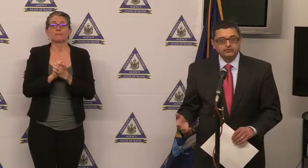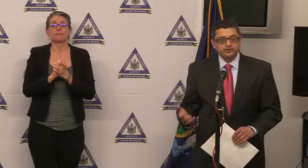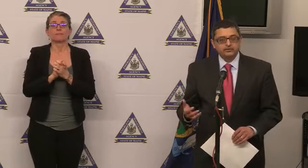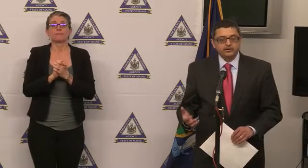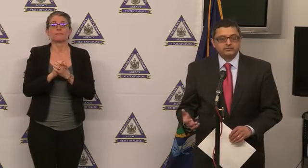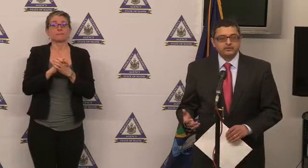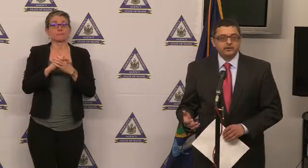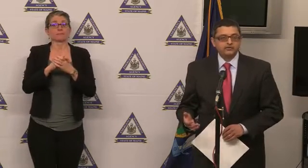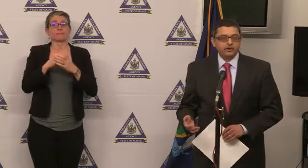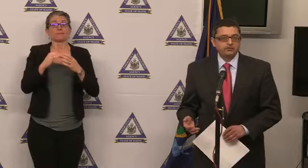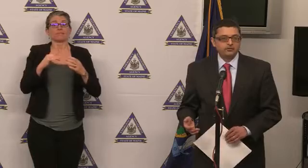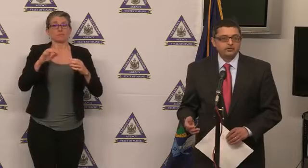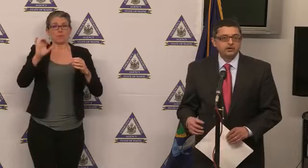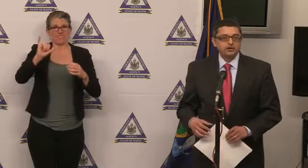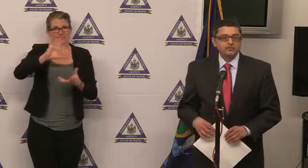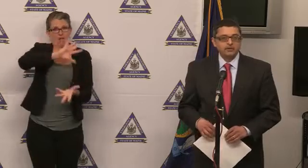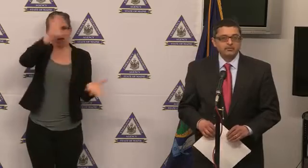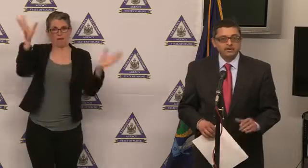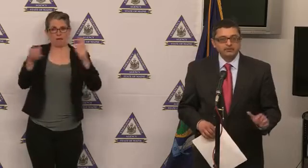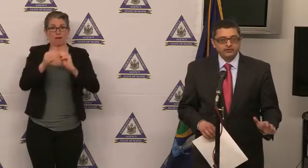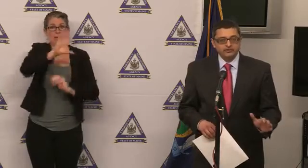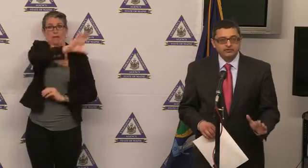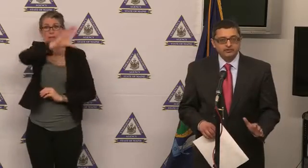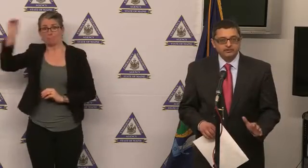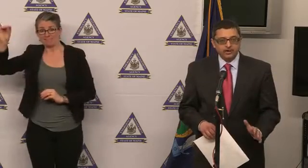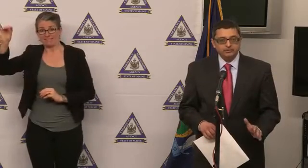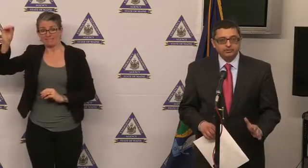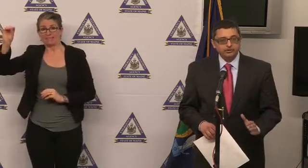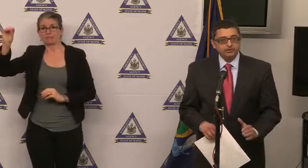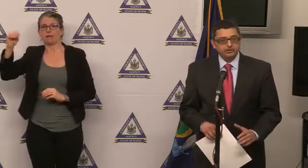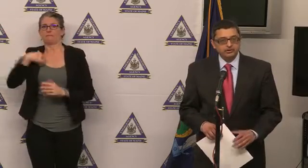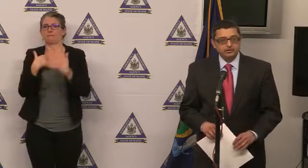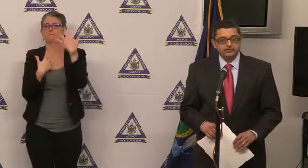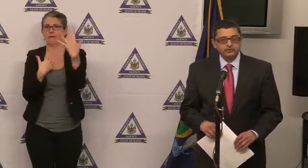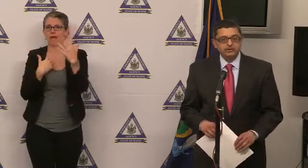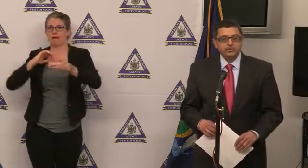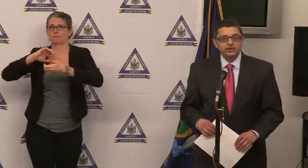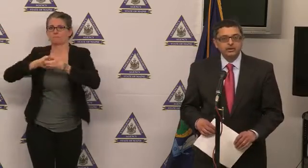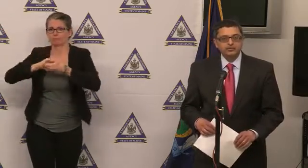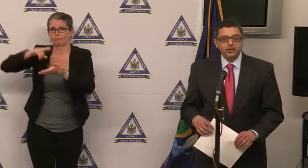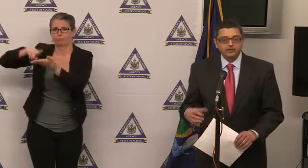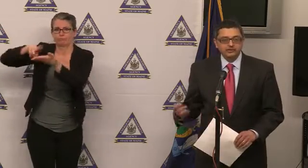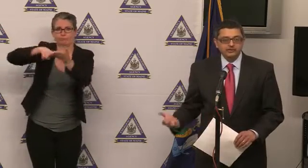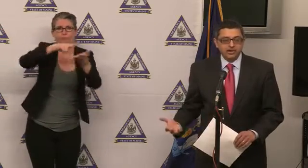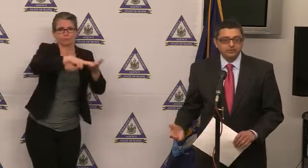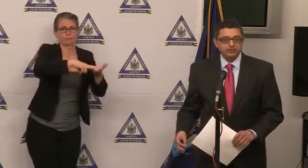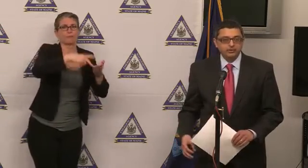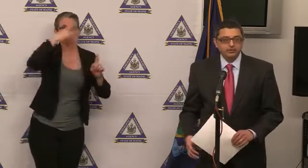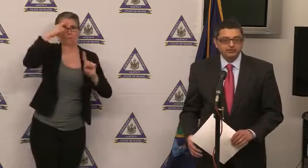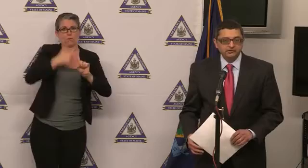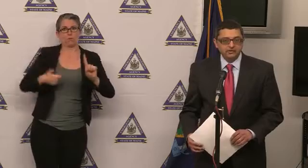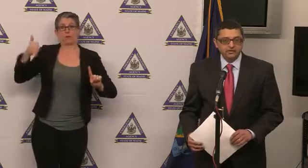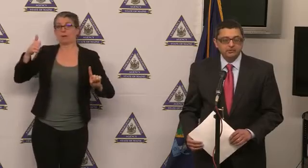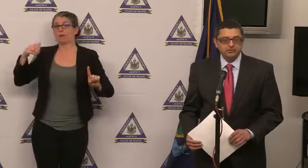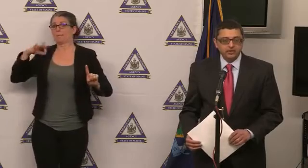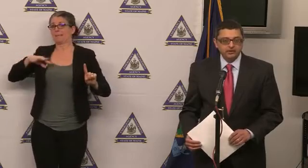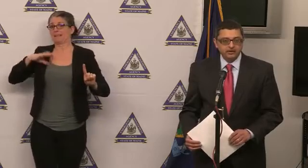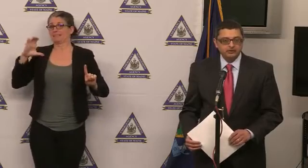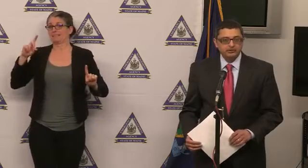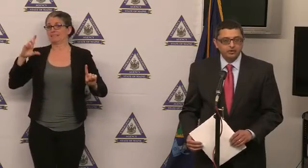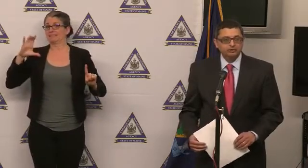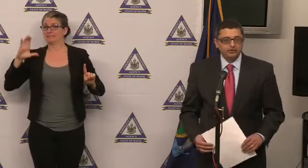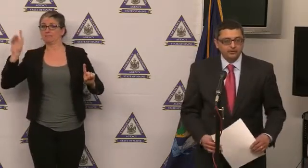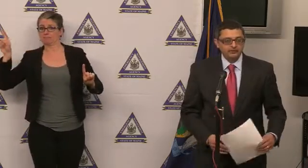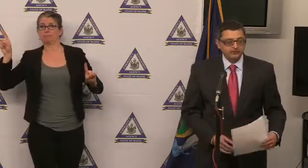addition to the testing that is offered by the Maine CDC's laboratory here in Augusta, as well as a laboratory affiliated with Maine